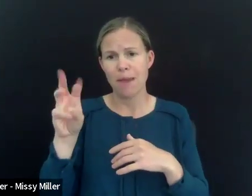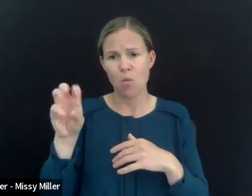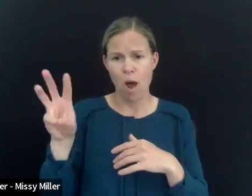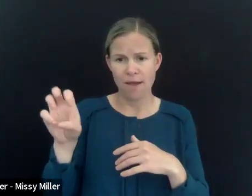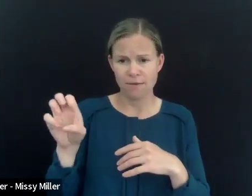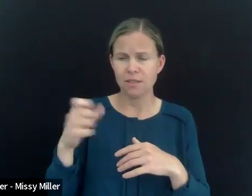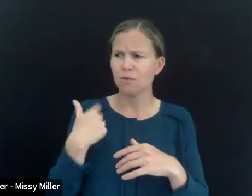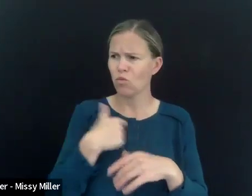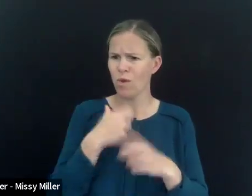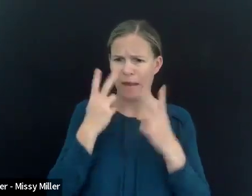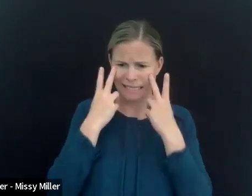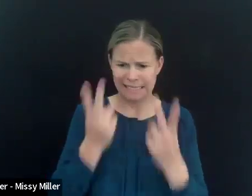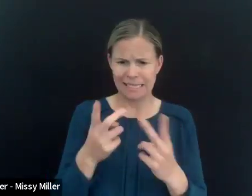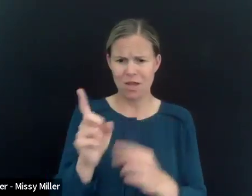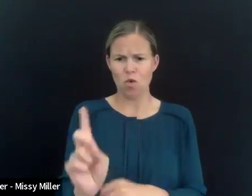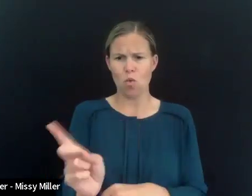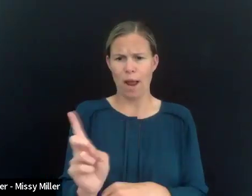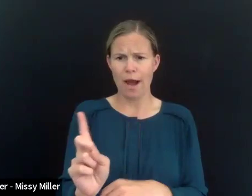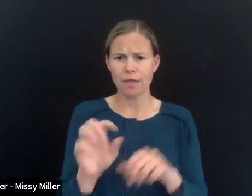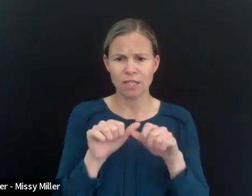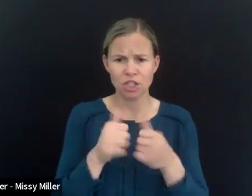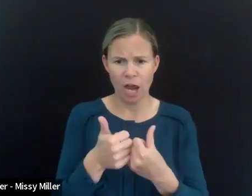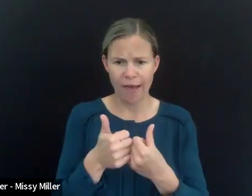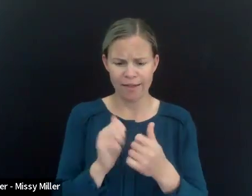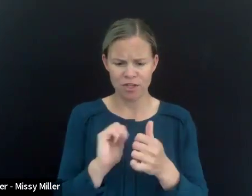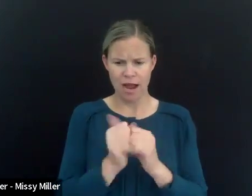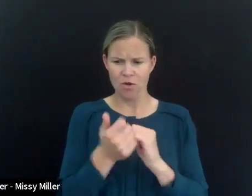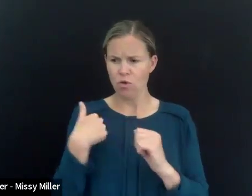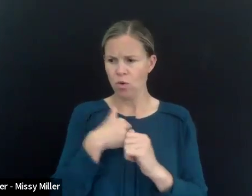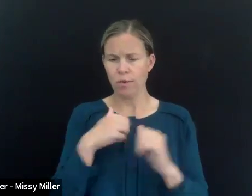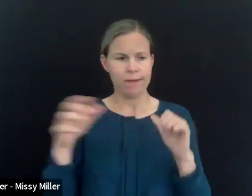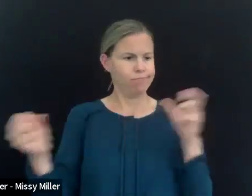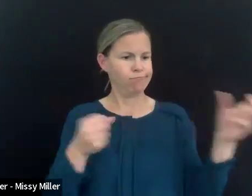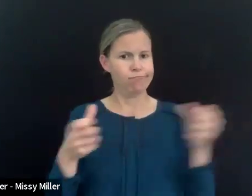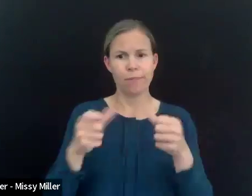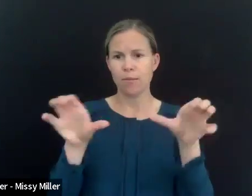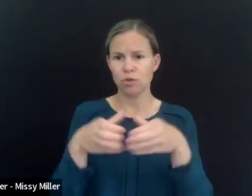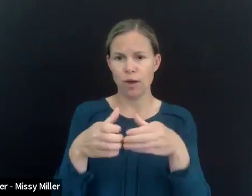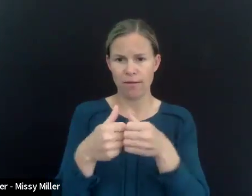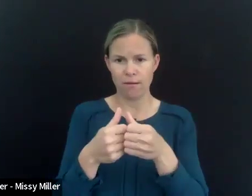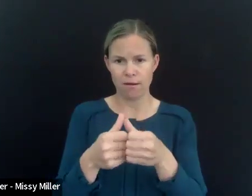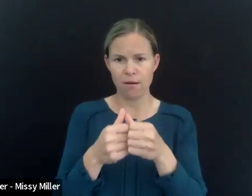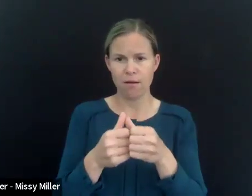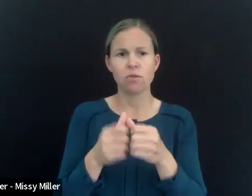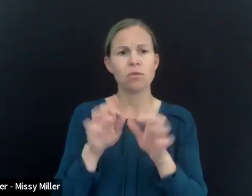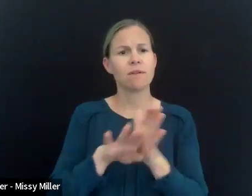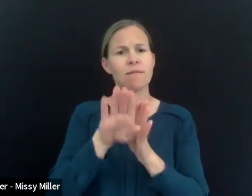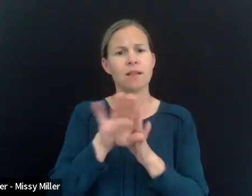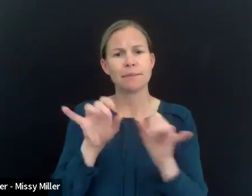these how can we come together and have just a standard of